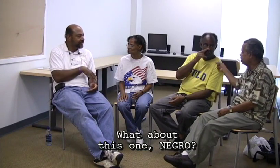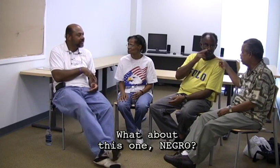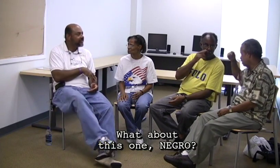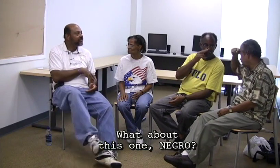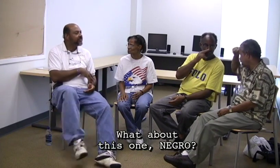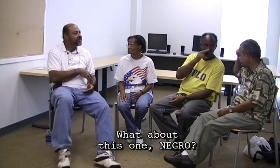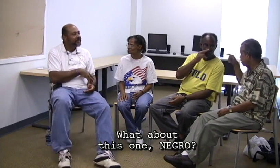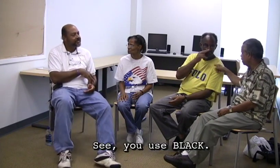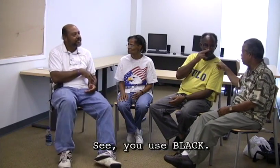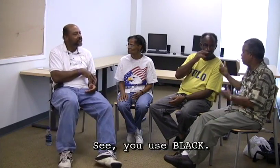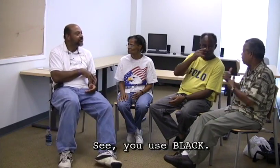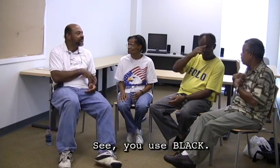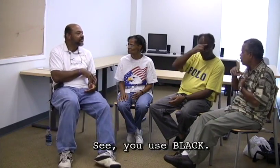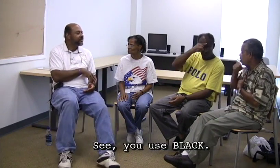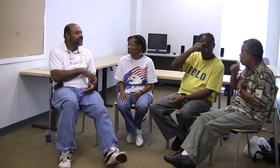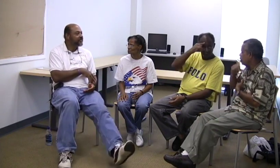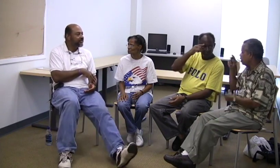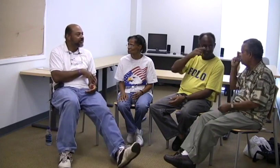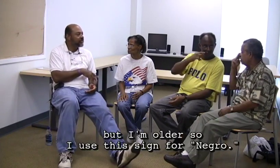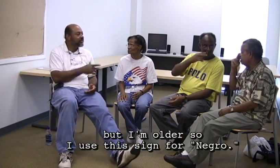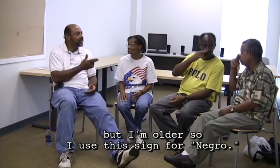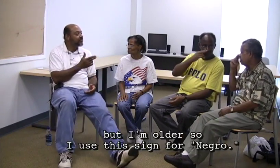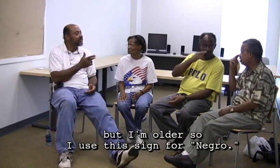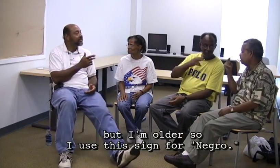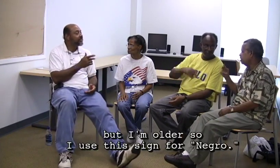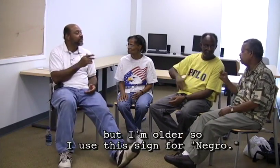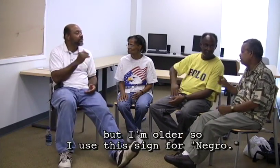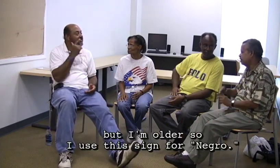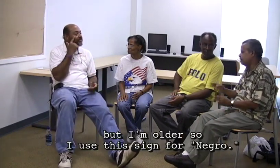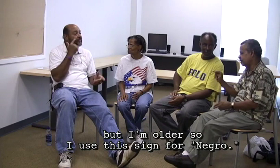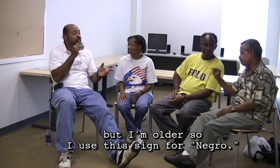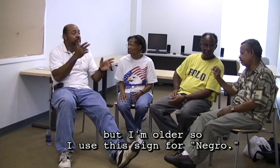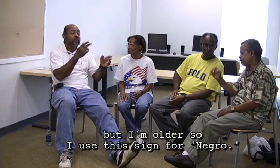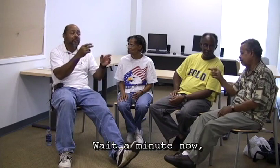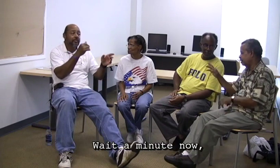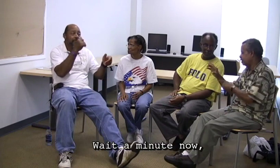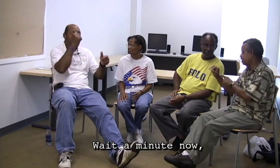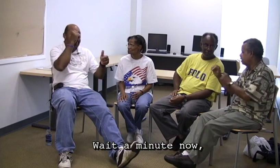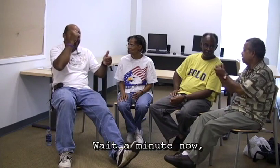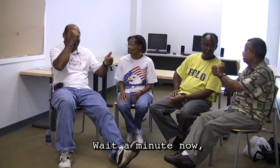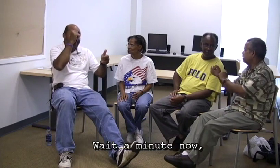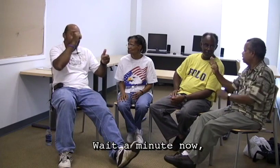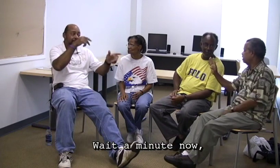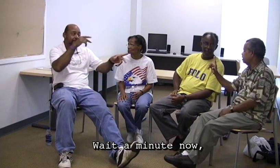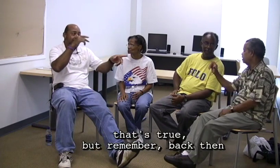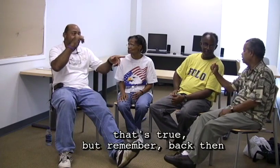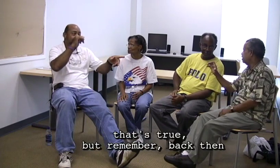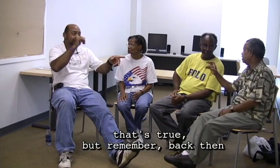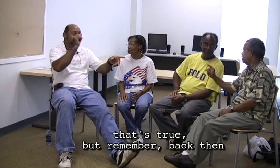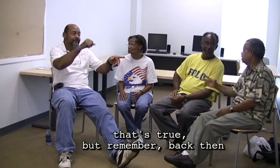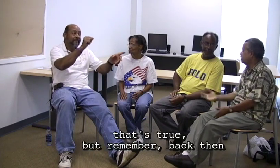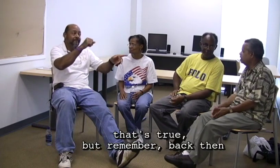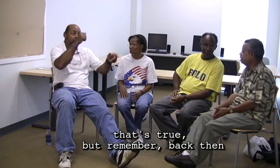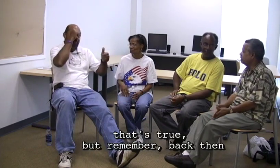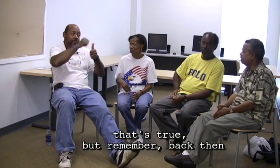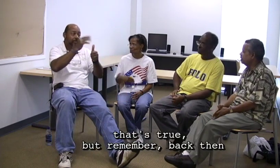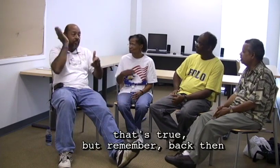Negro? Yeah, see, you use Black. I'm older. I use this sign for Negro. Well, wait a minute now. Wait, that's true.